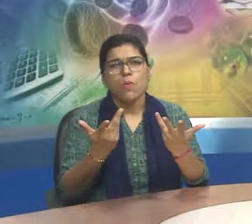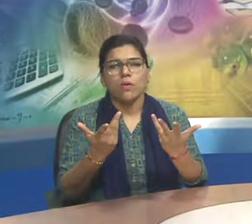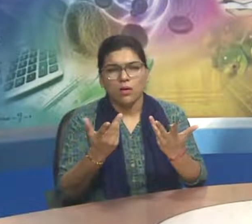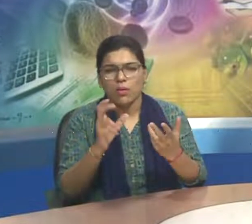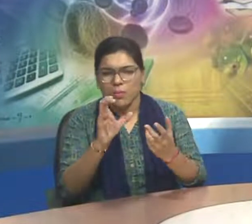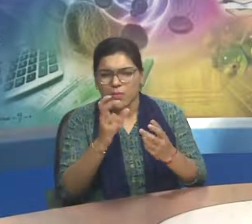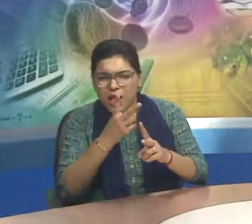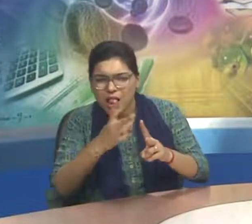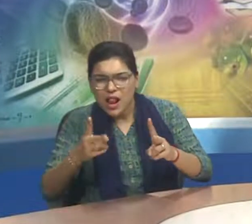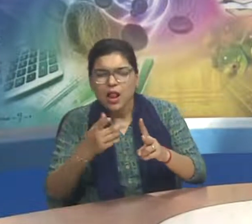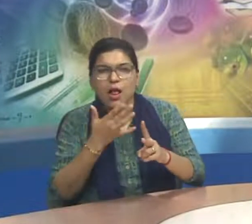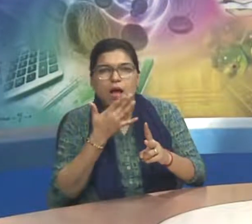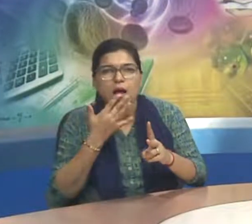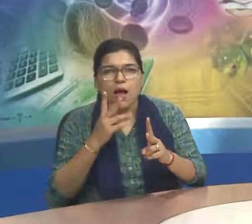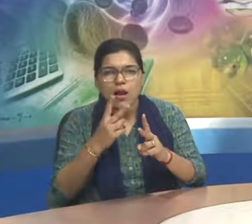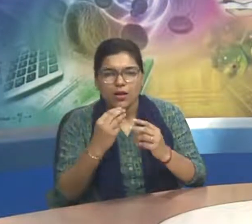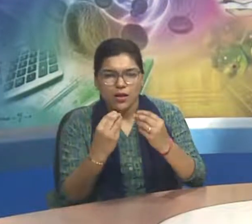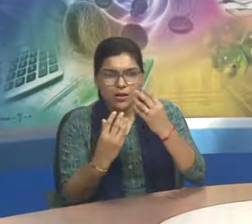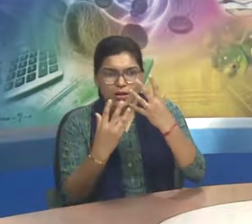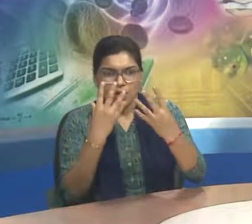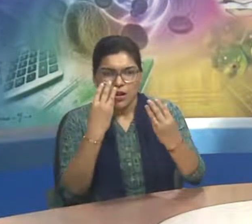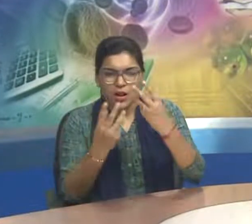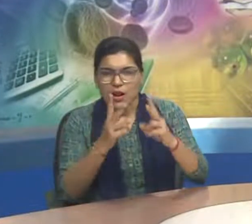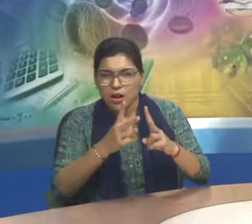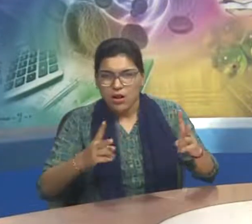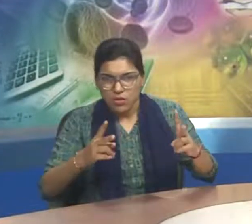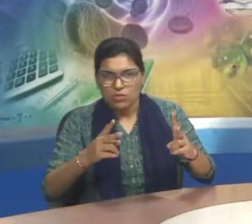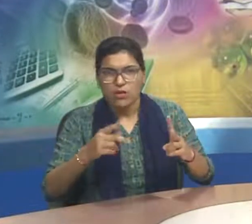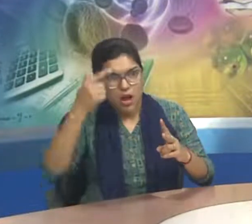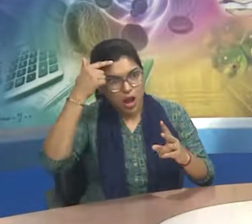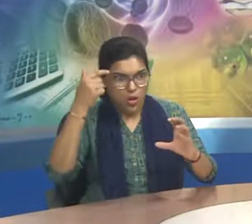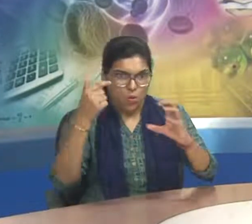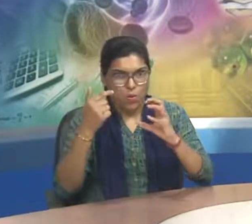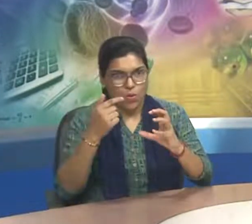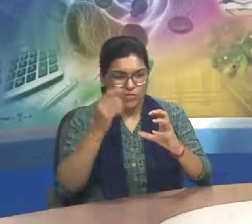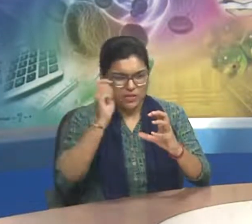that coal is used for the extraction of metals and minerals.